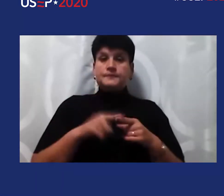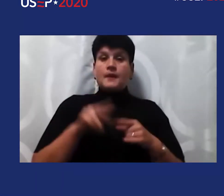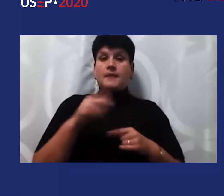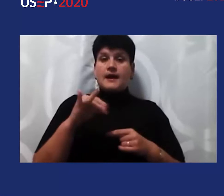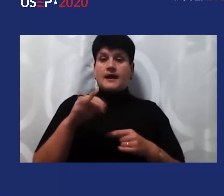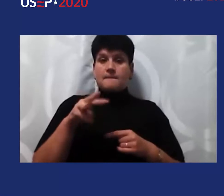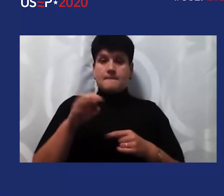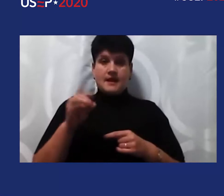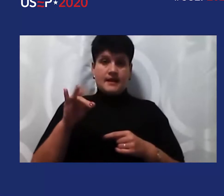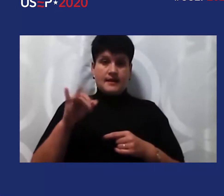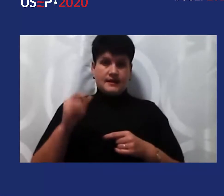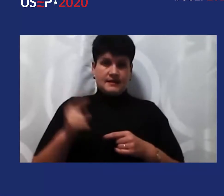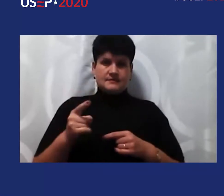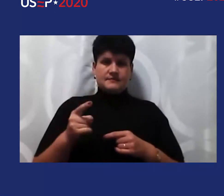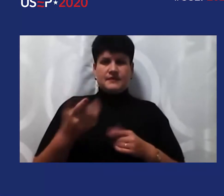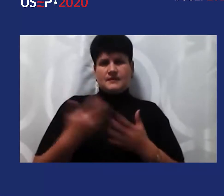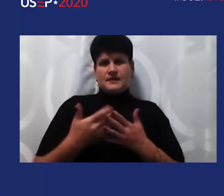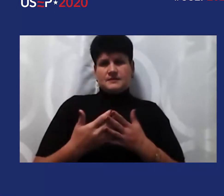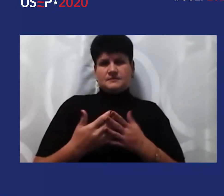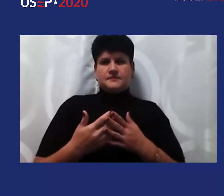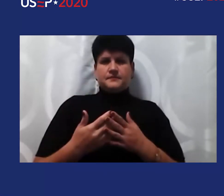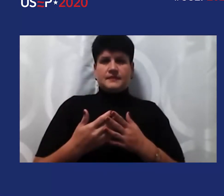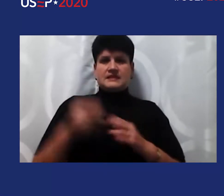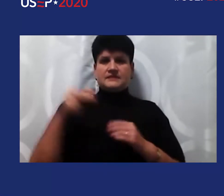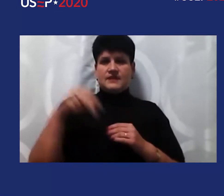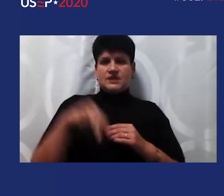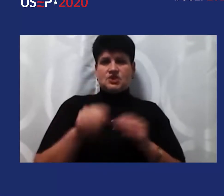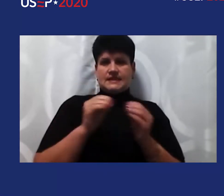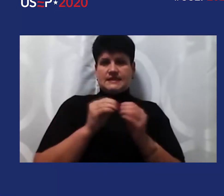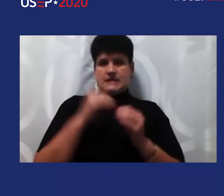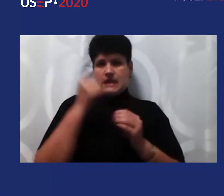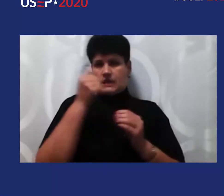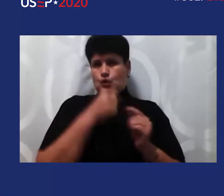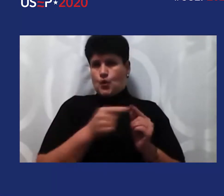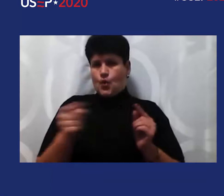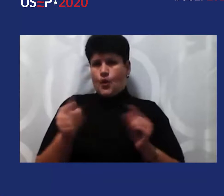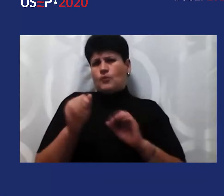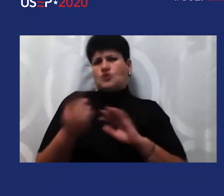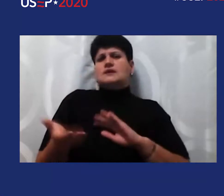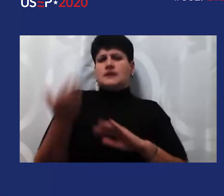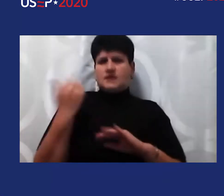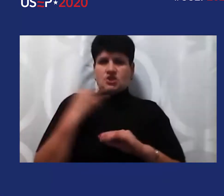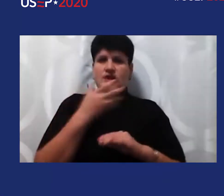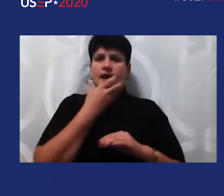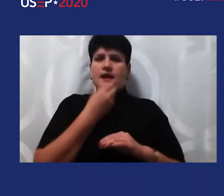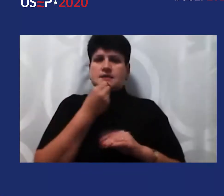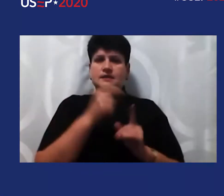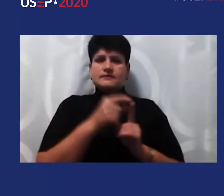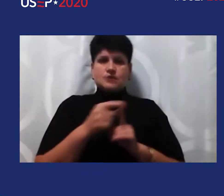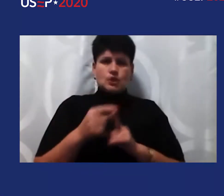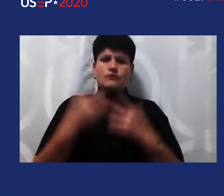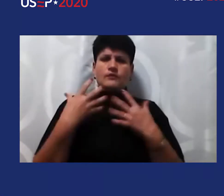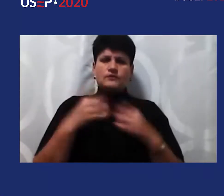But the primaries as an idea, well, this is something that, if I believe, has